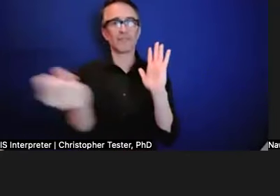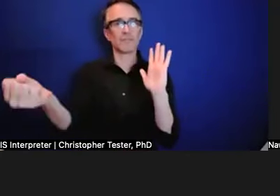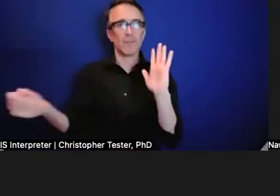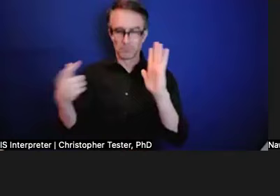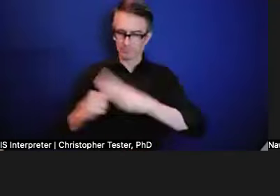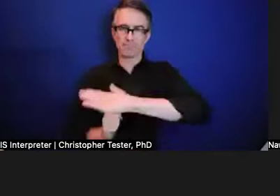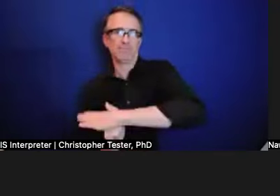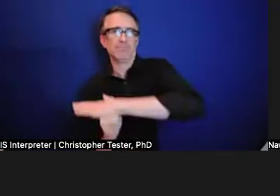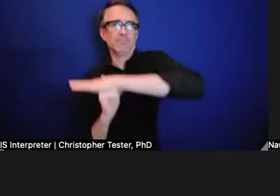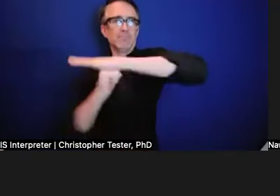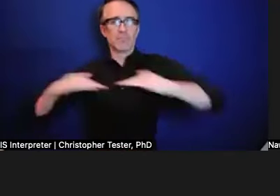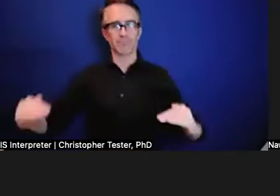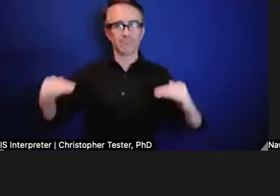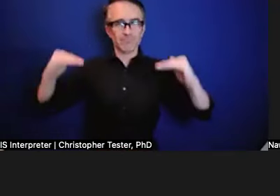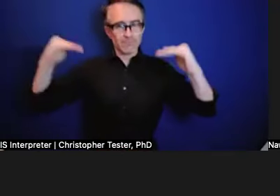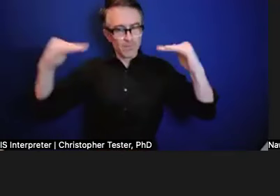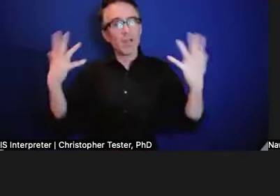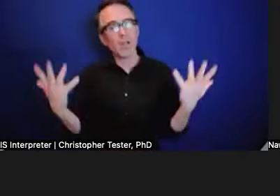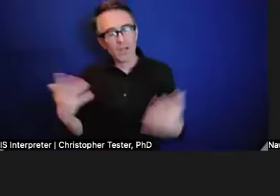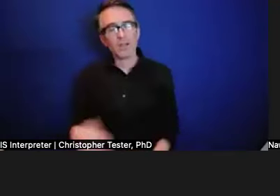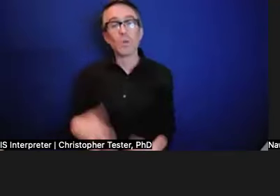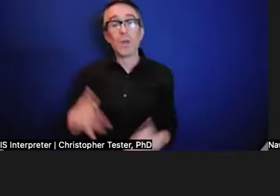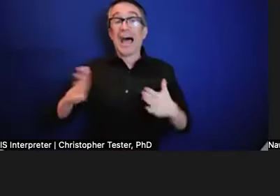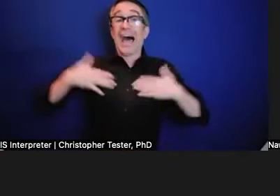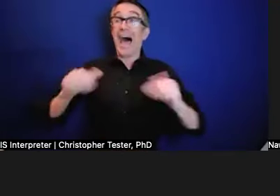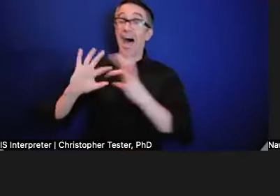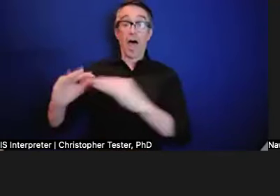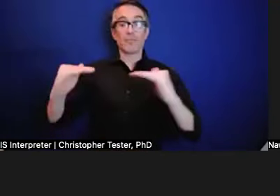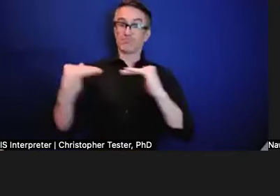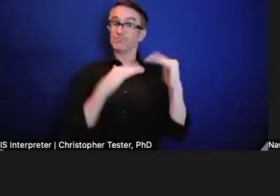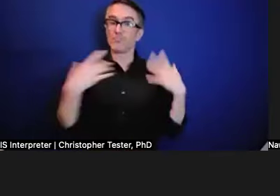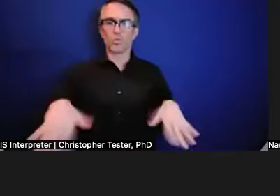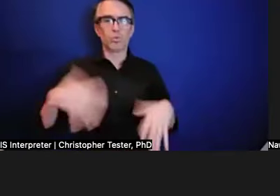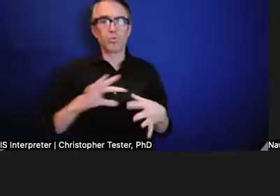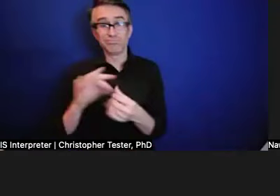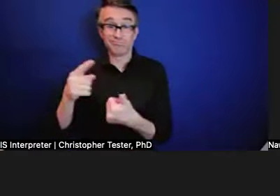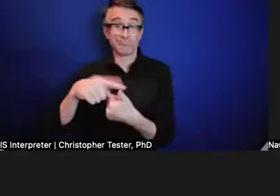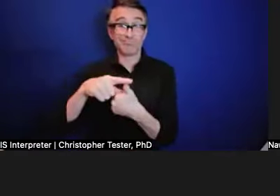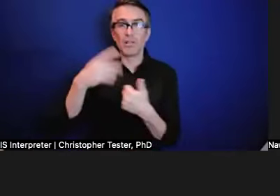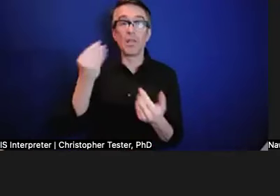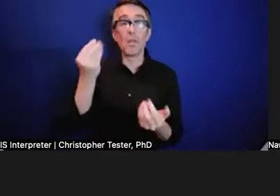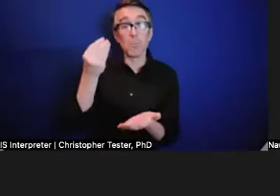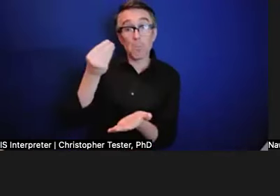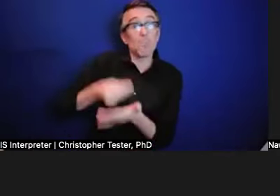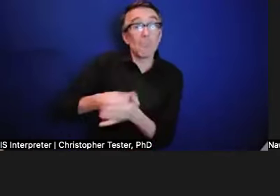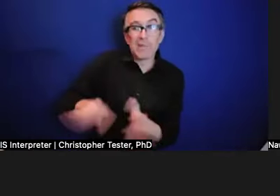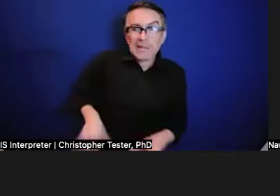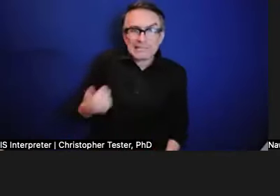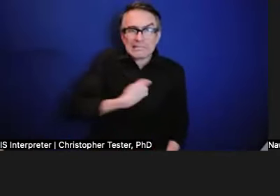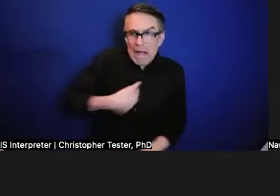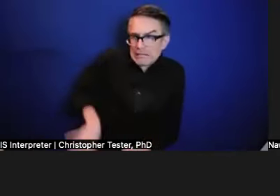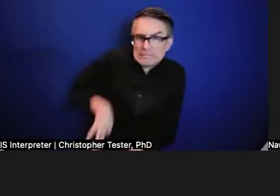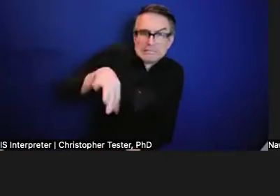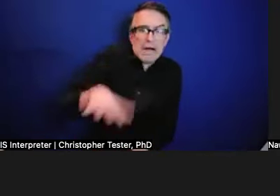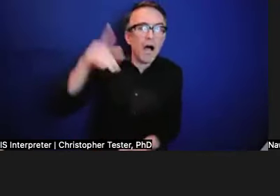disabilities, and adequate standard of living. It also means persons with disability can equally participate